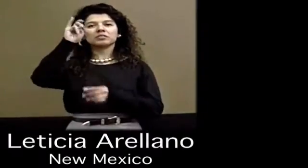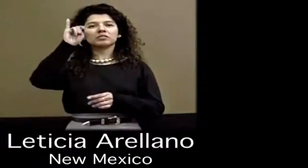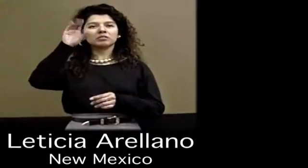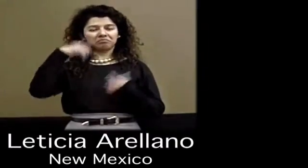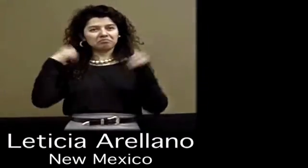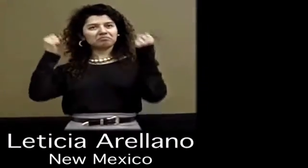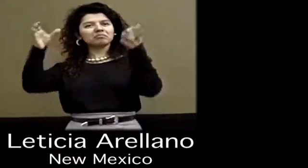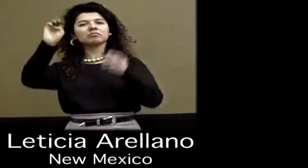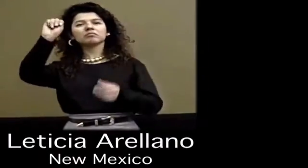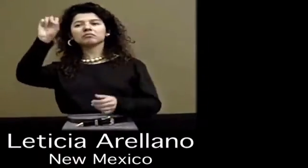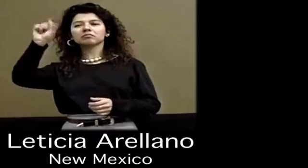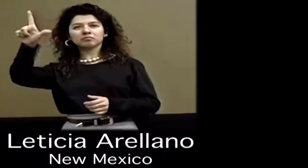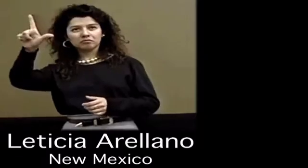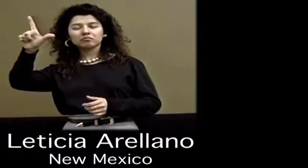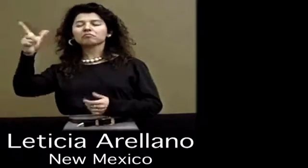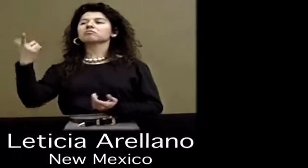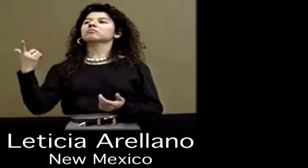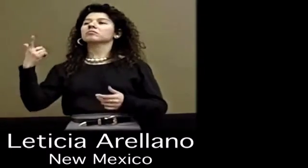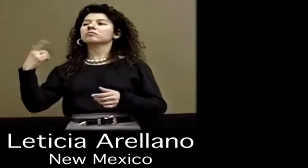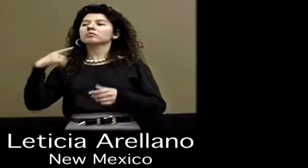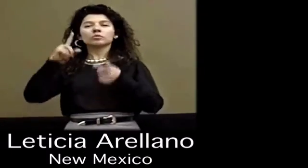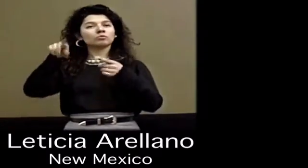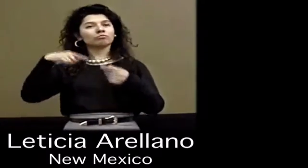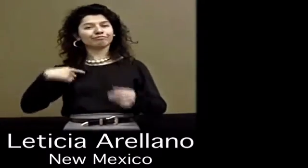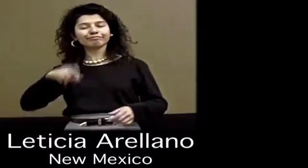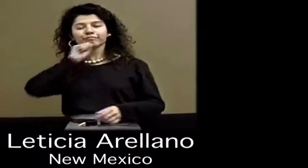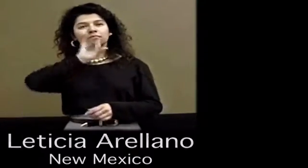I grew up in Mexico using Mexican Sign Language.